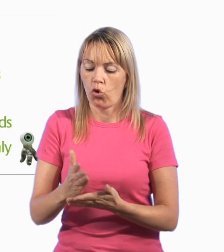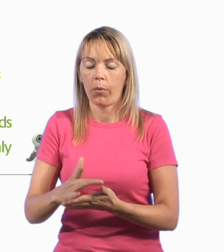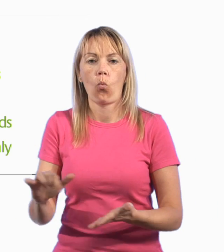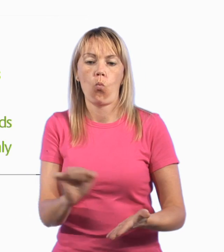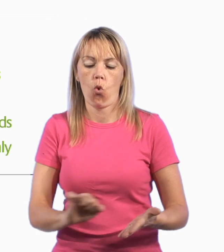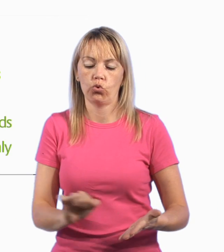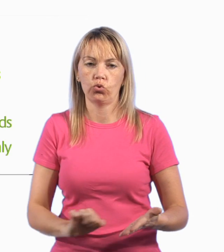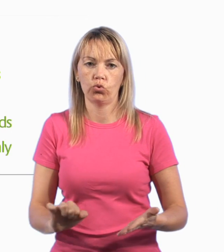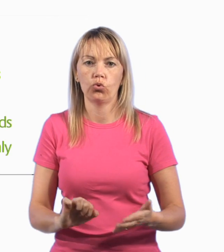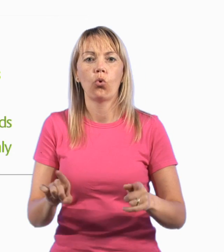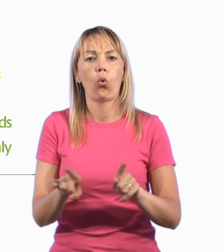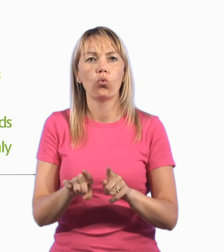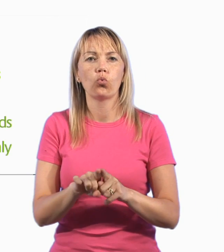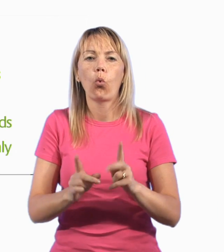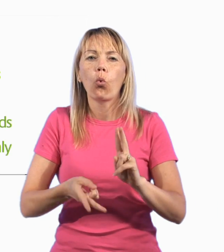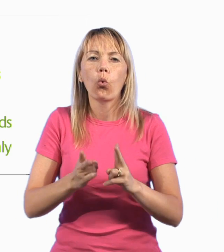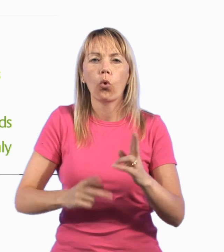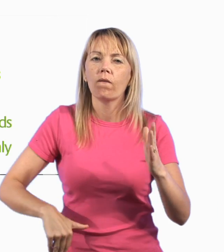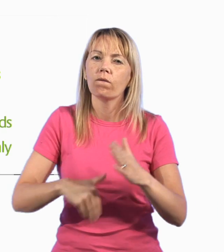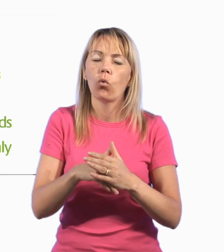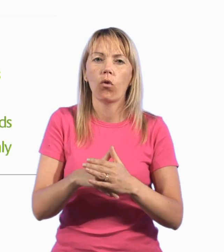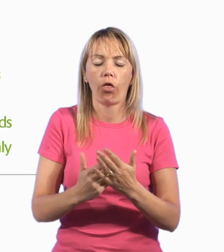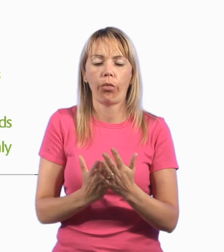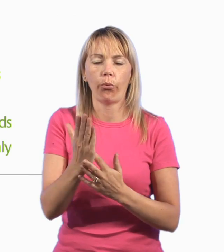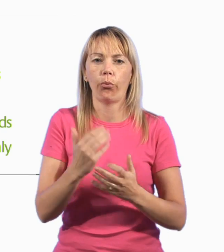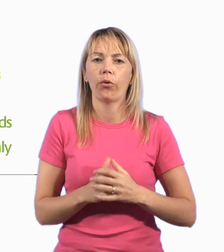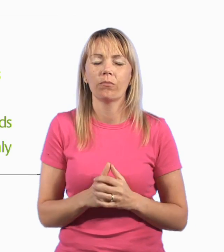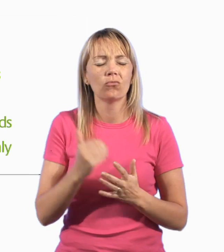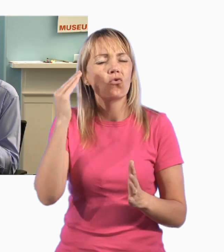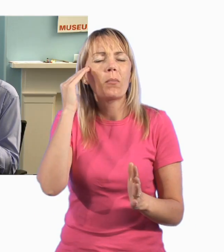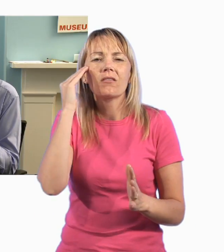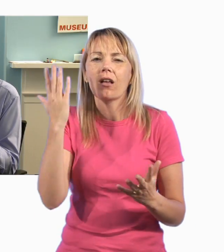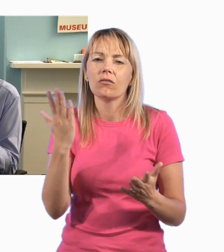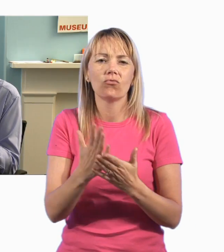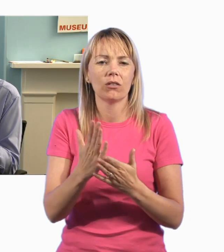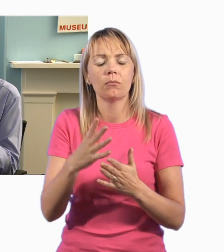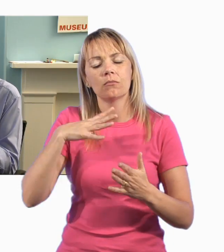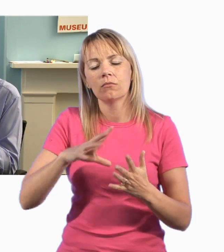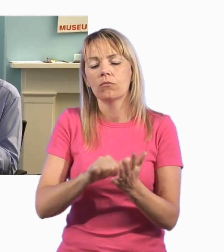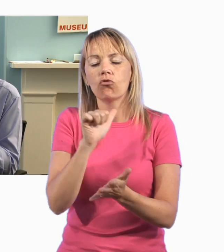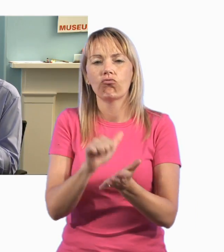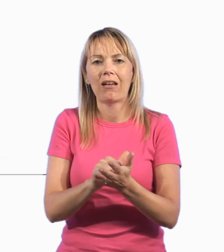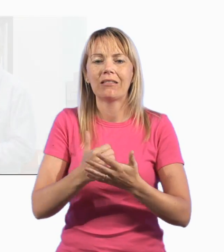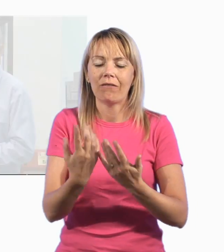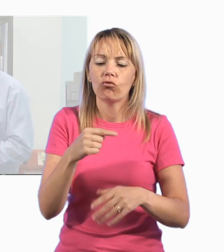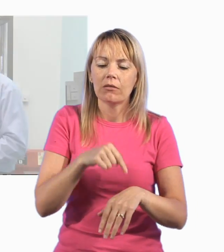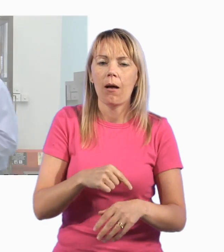it, and make sure that your food is thoroughly cooked. A lot of it's just common sense, but we need to get it right every time.